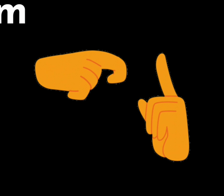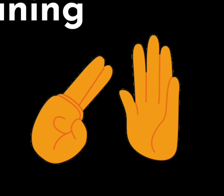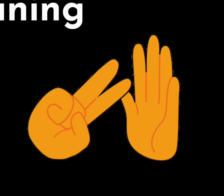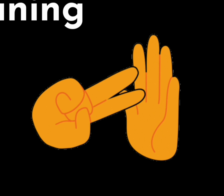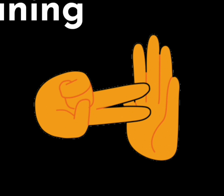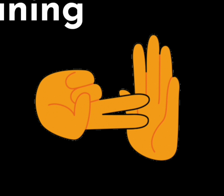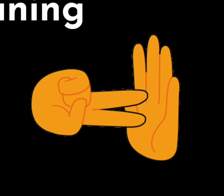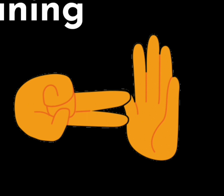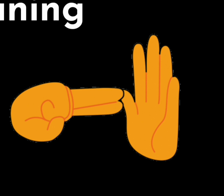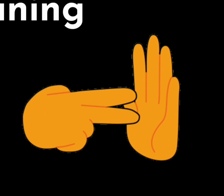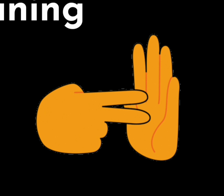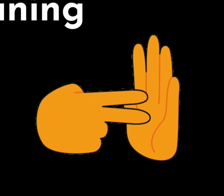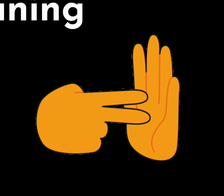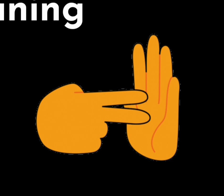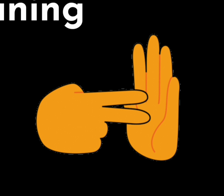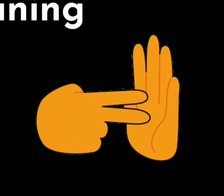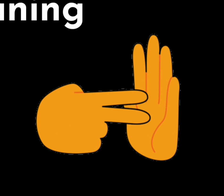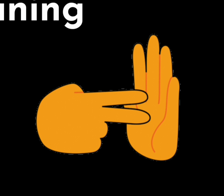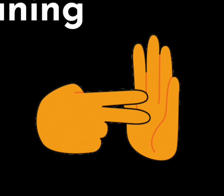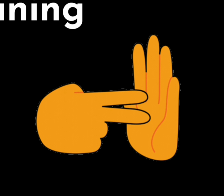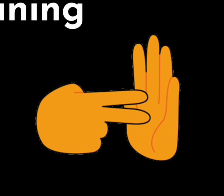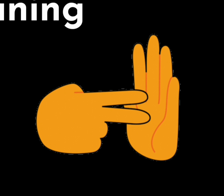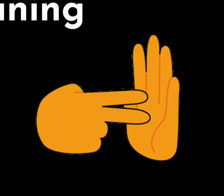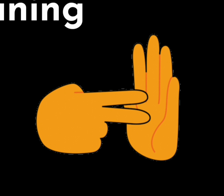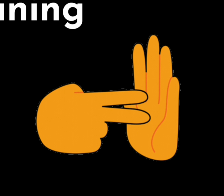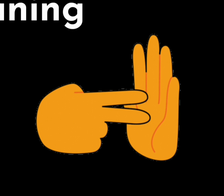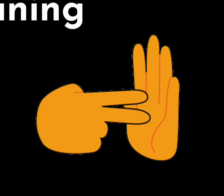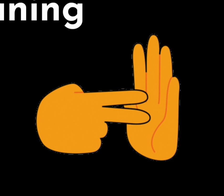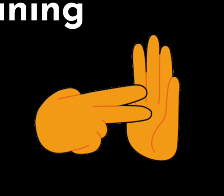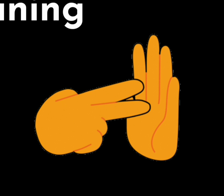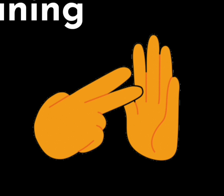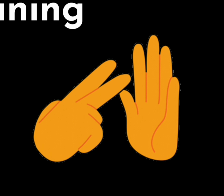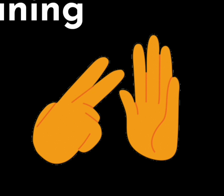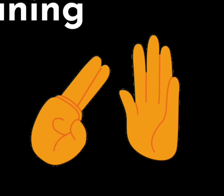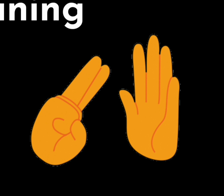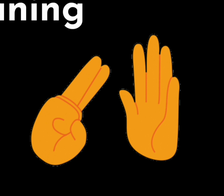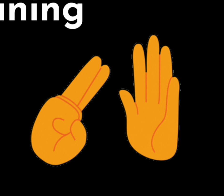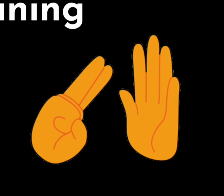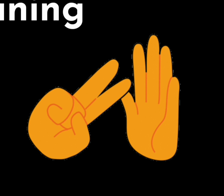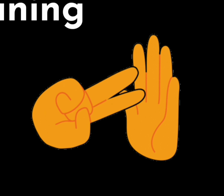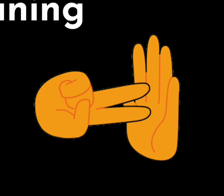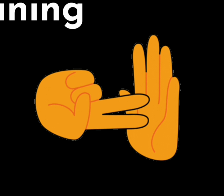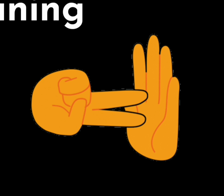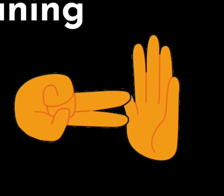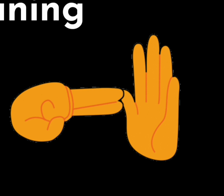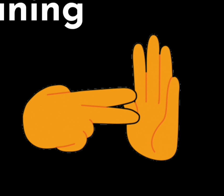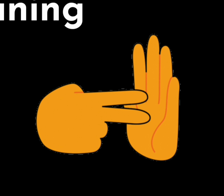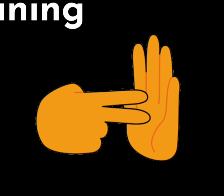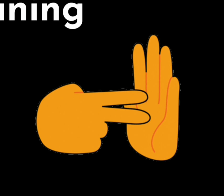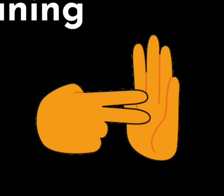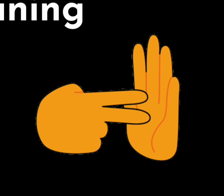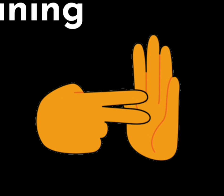The sign for meaning can also be used to mean purpose or intent. When done with furrowed